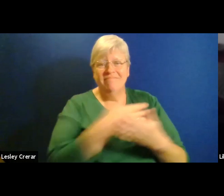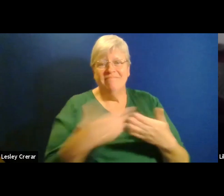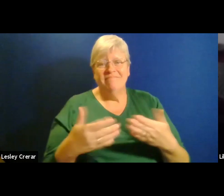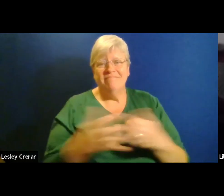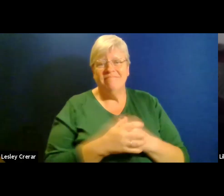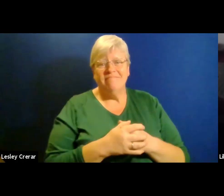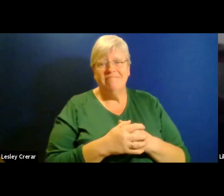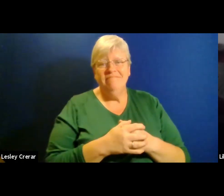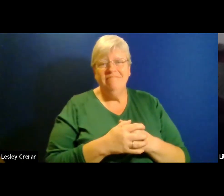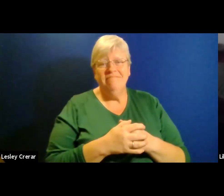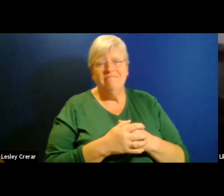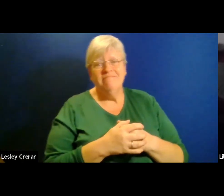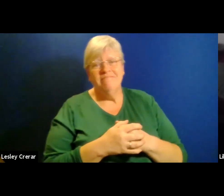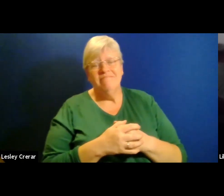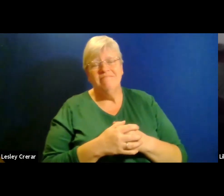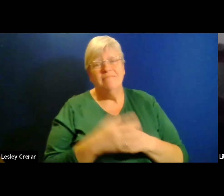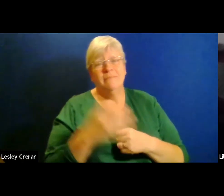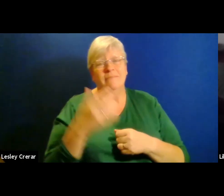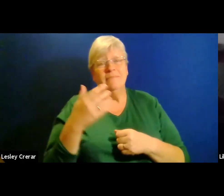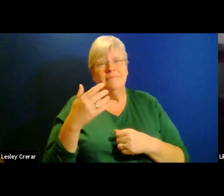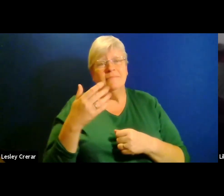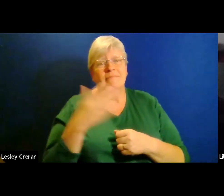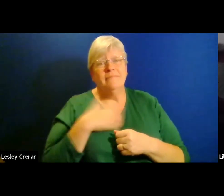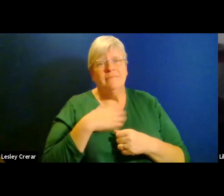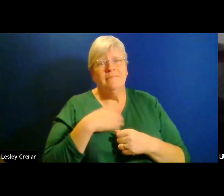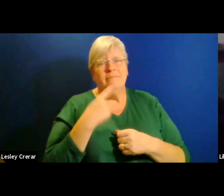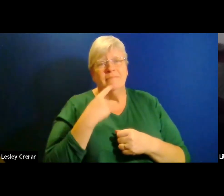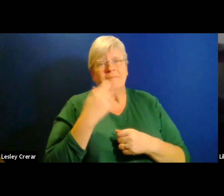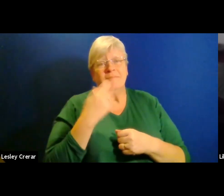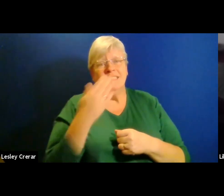So there is I'd also like to obviously say a